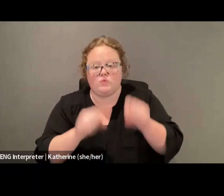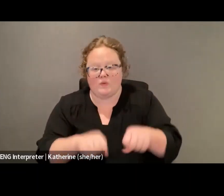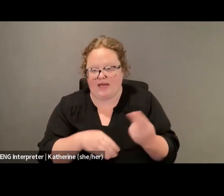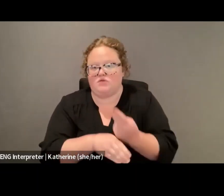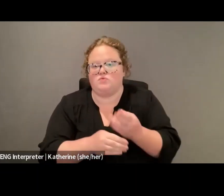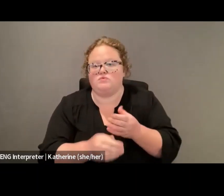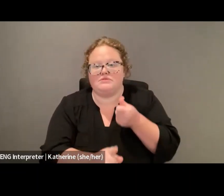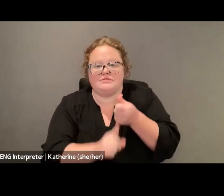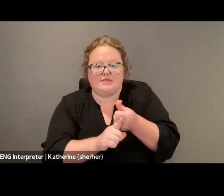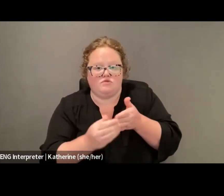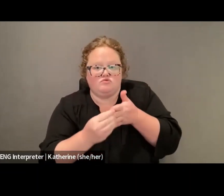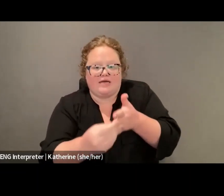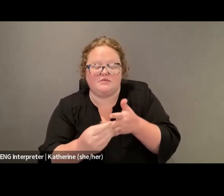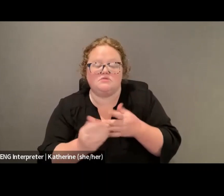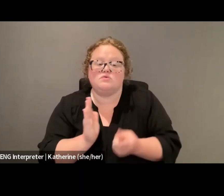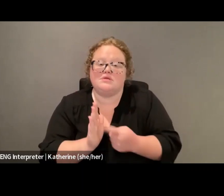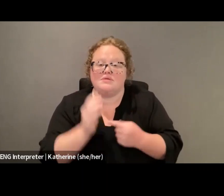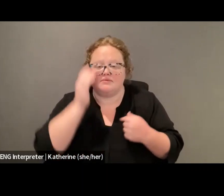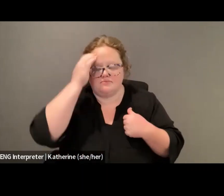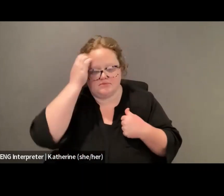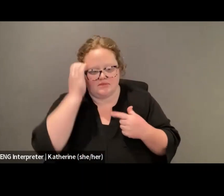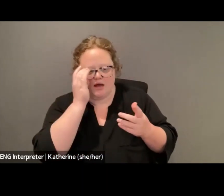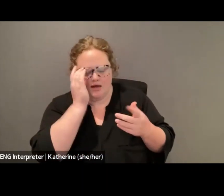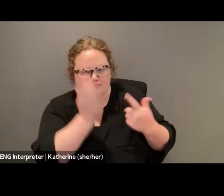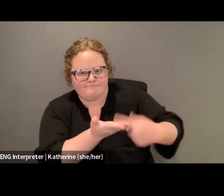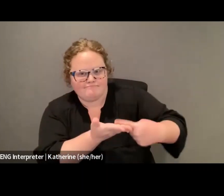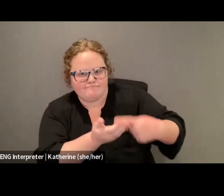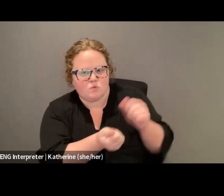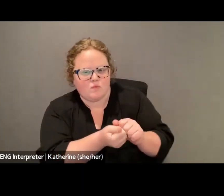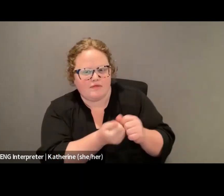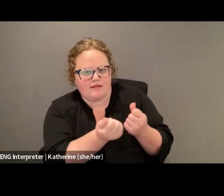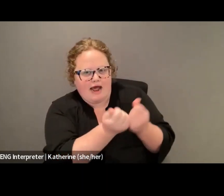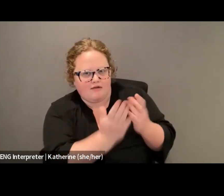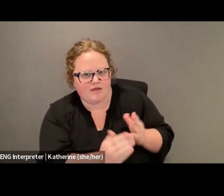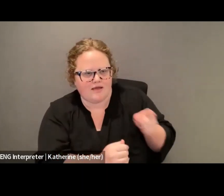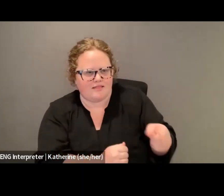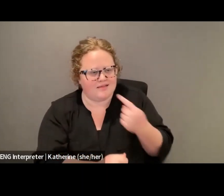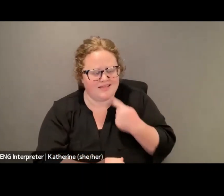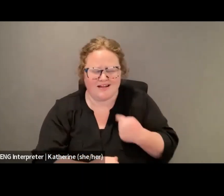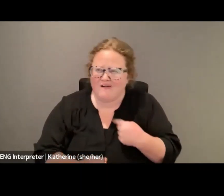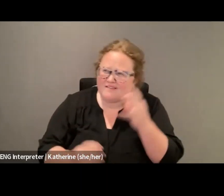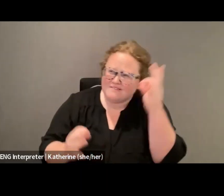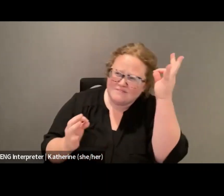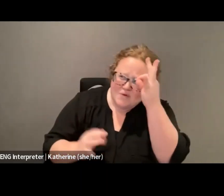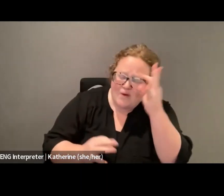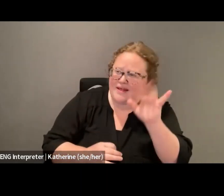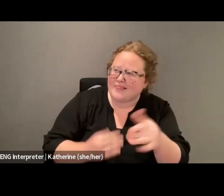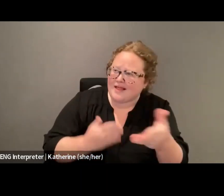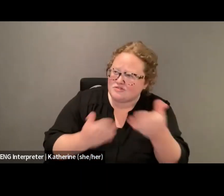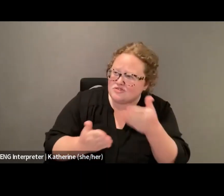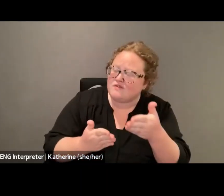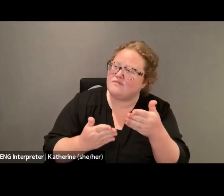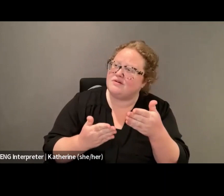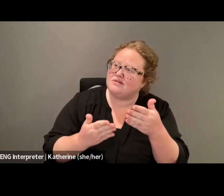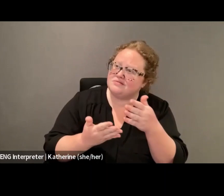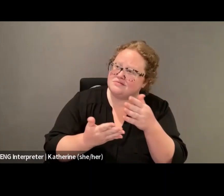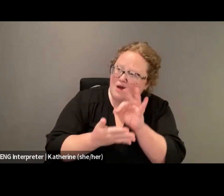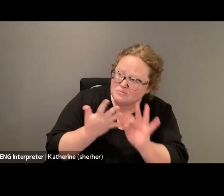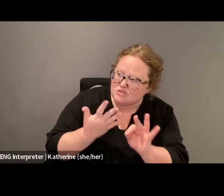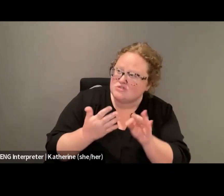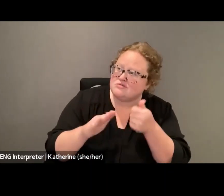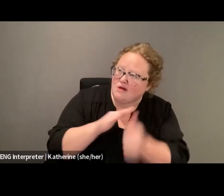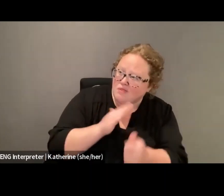conversations with advocates where they said, we had no idea this service was even available through the waiver and that it could be